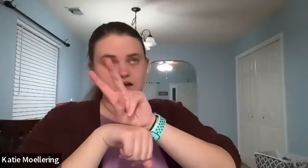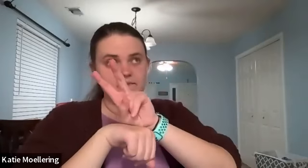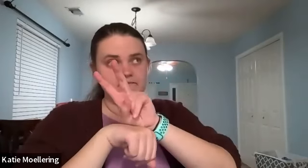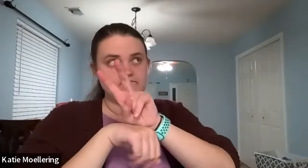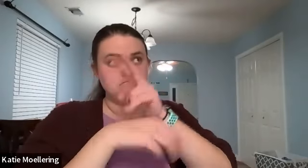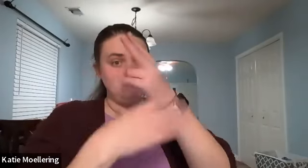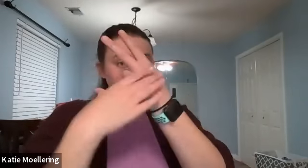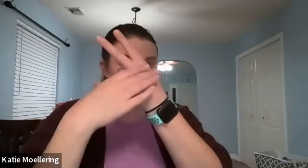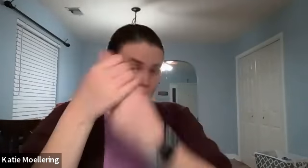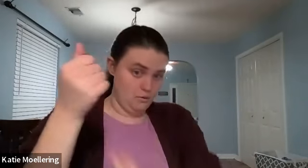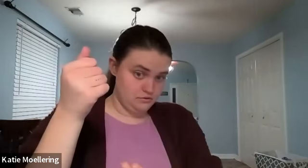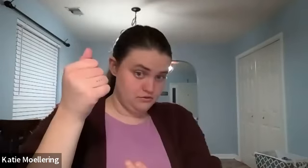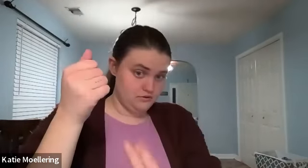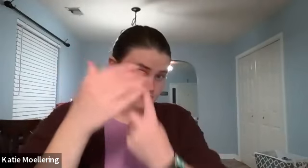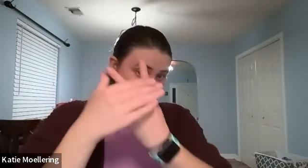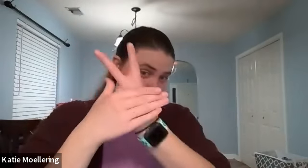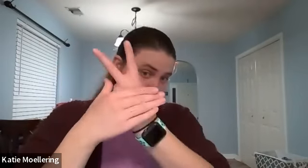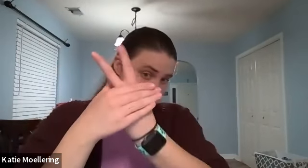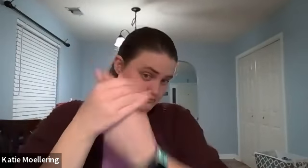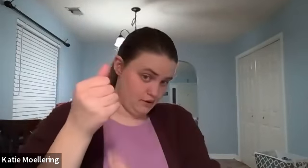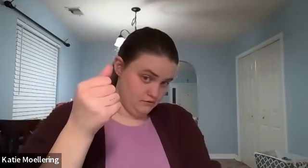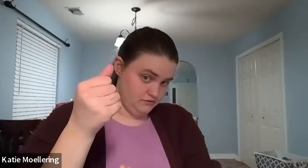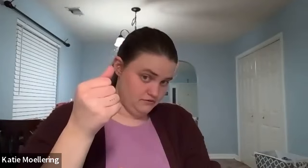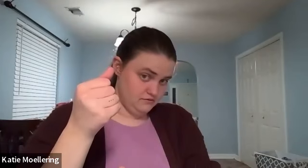vanilla, both. Both.